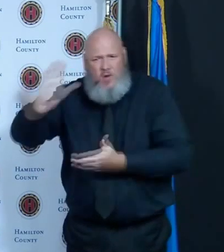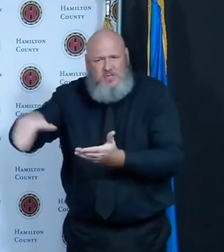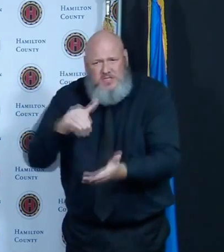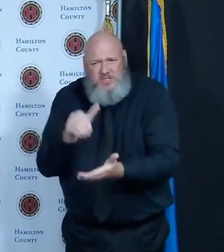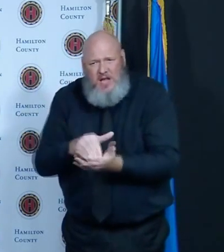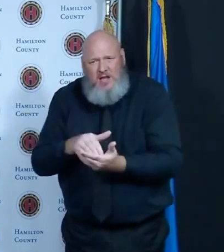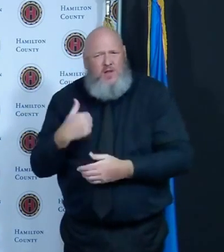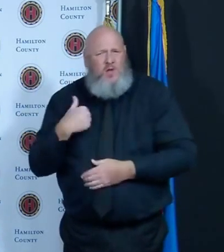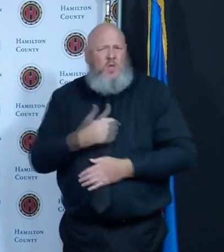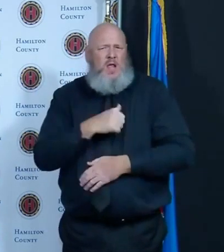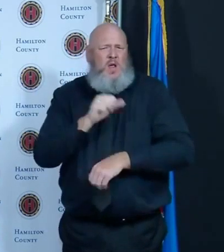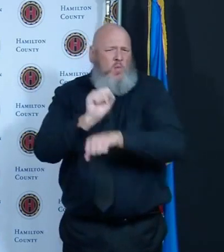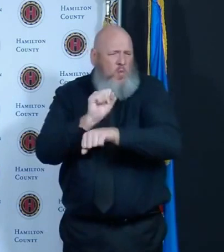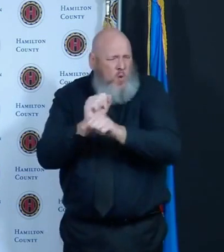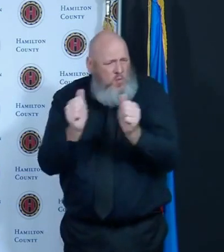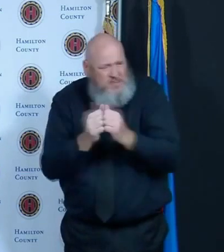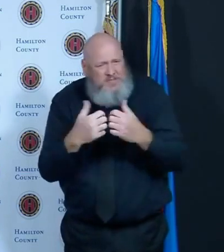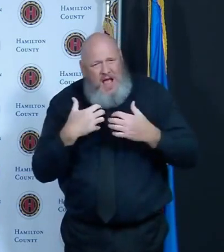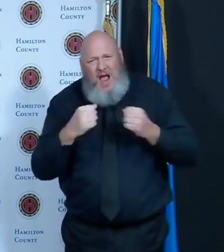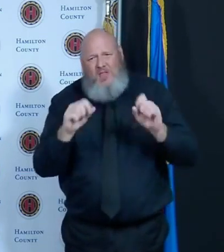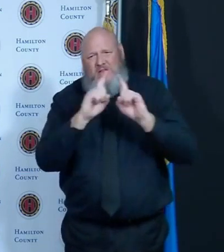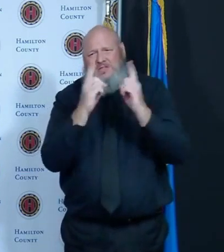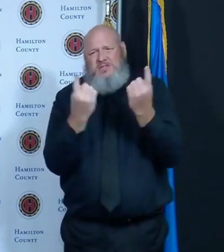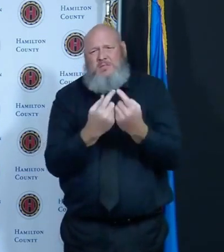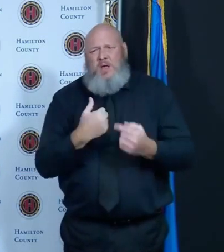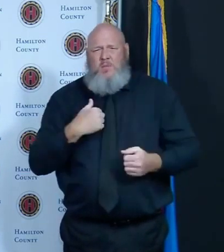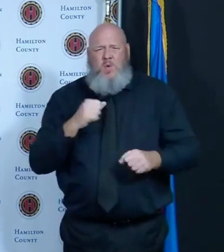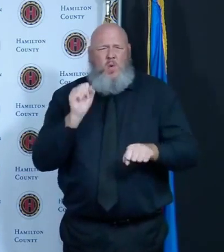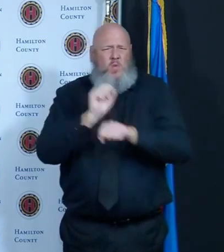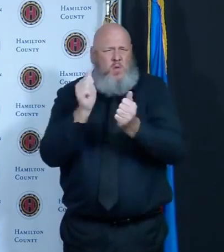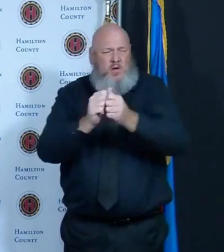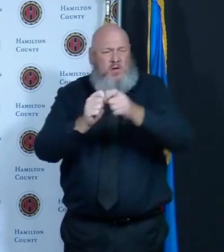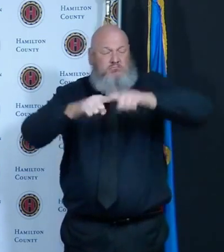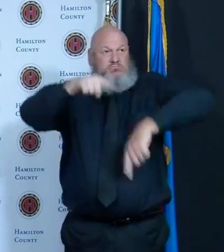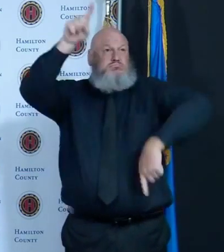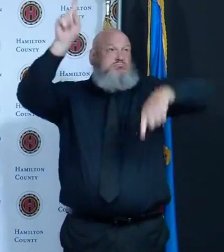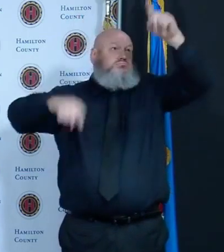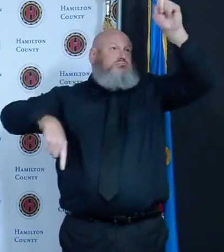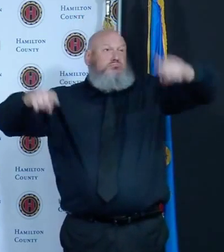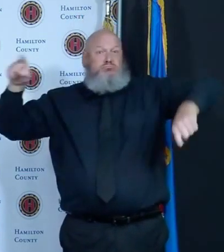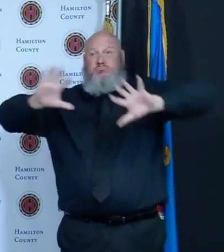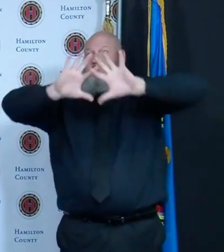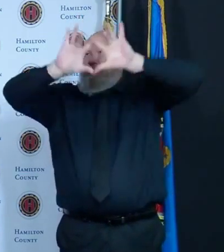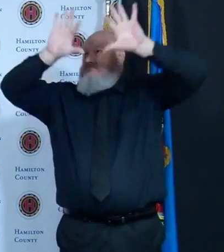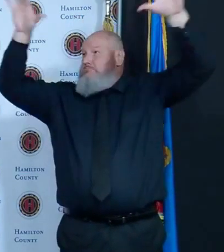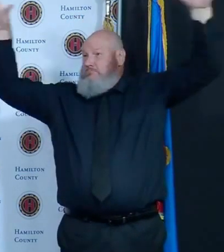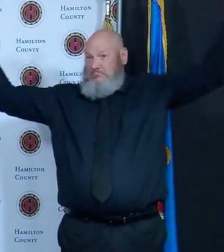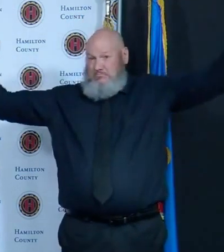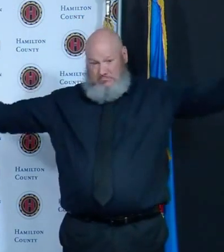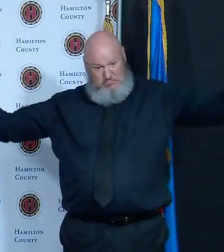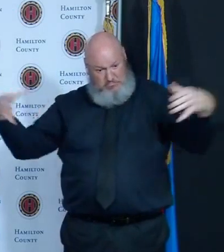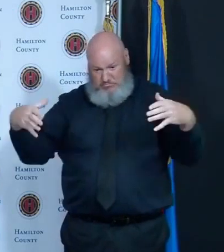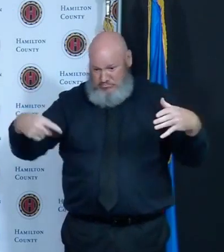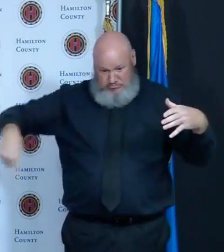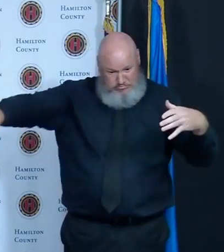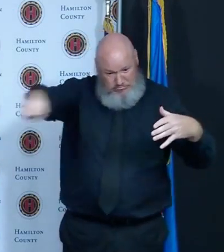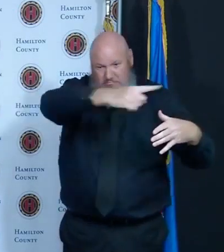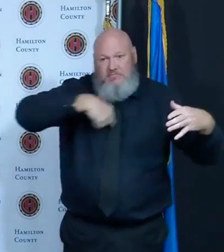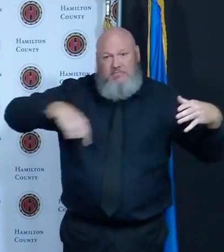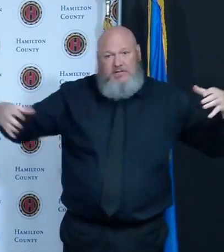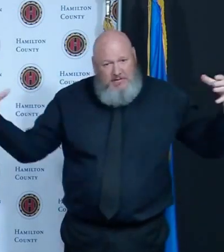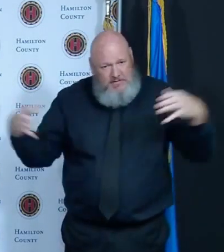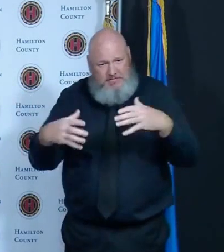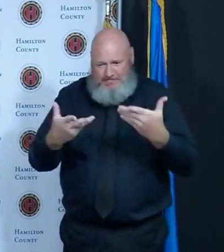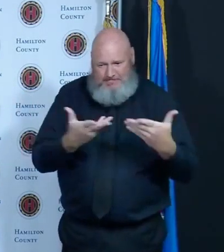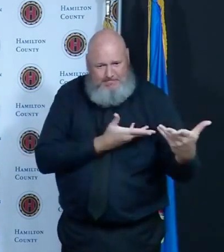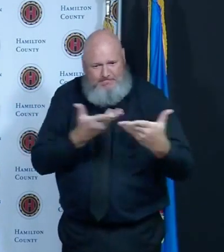be redeployed. I want to elaborate for 1 second on this. This is one of the strategies that we've talked about in terms